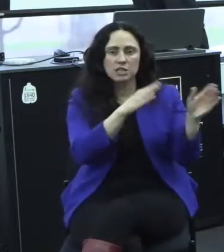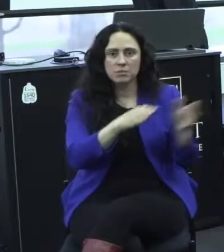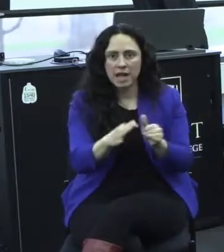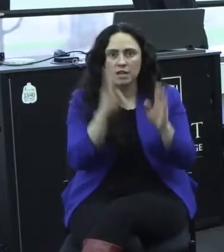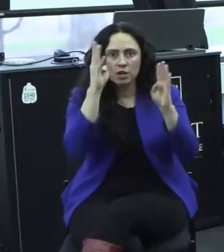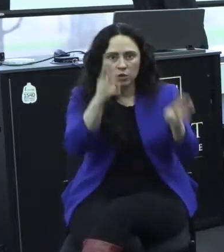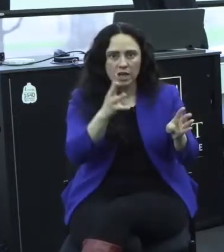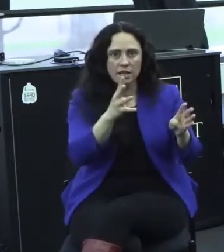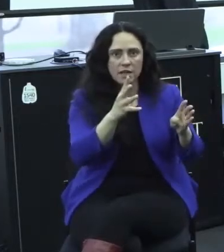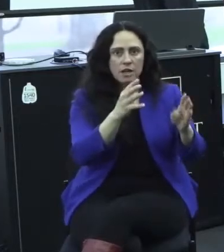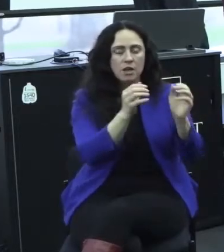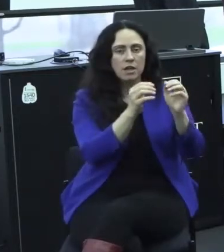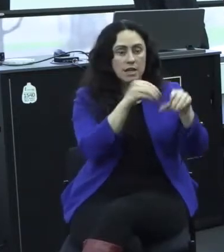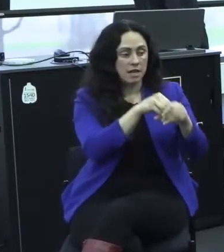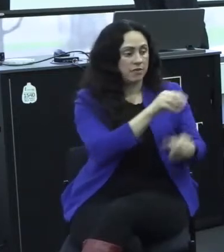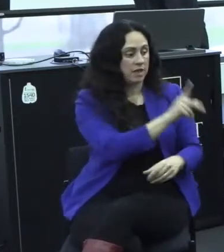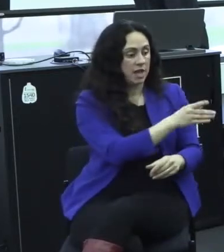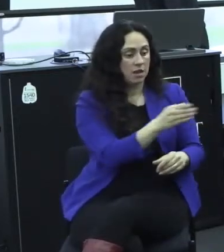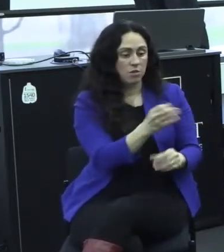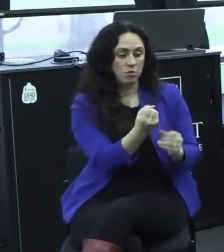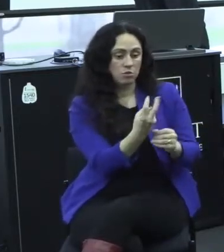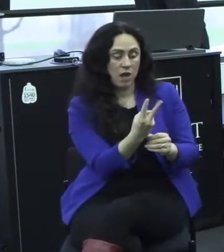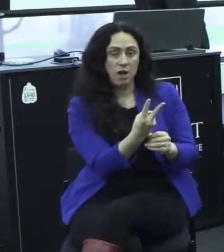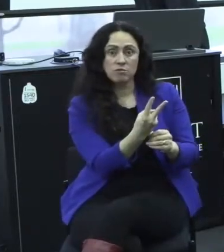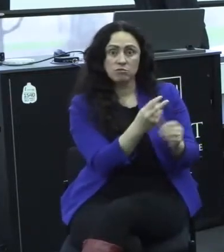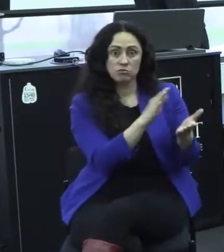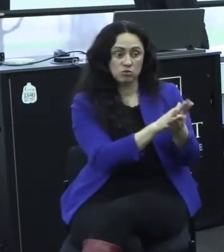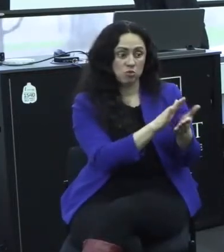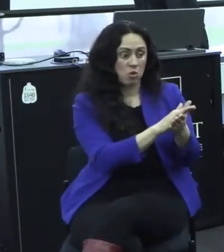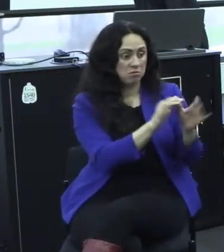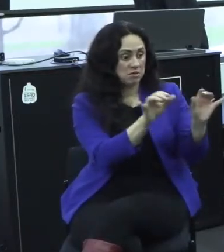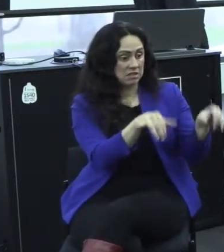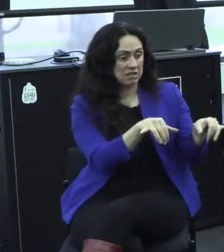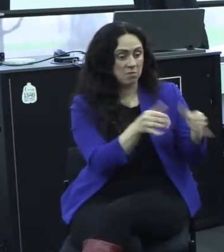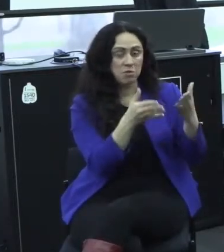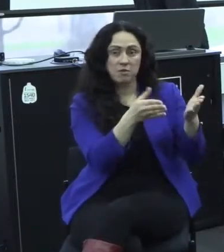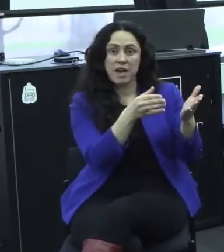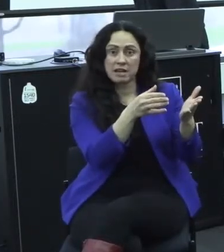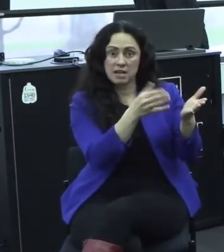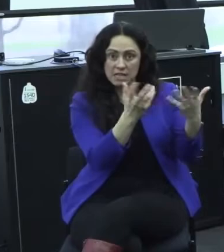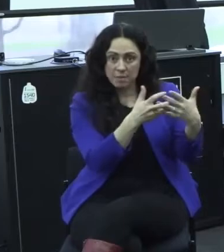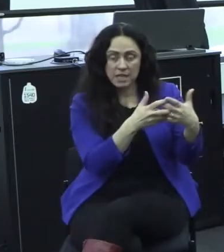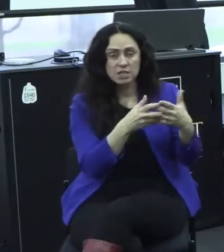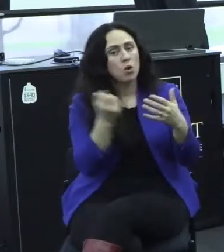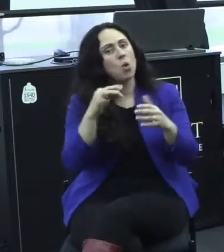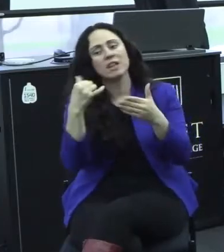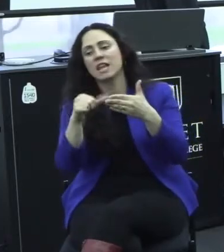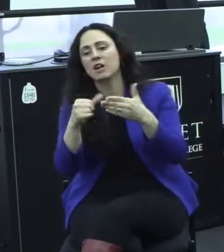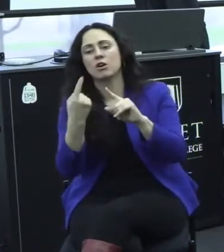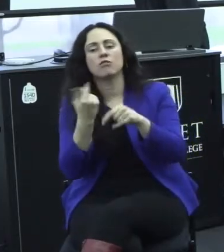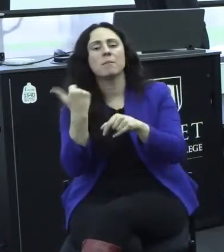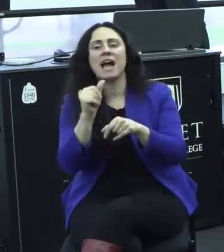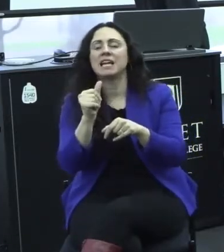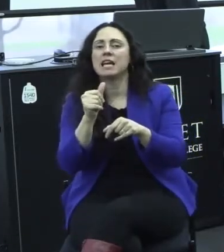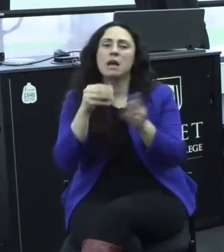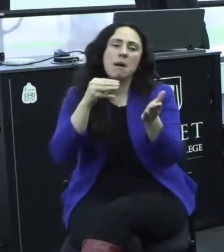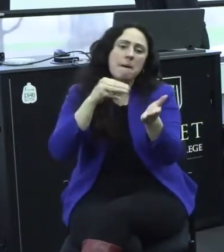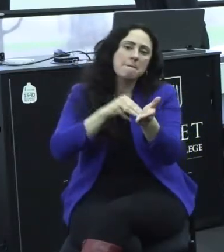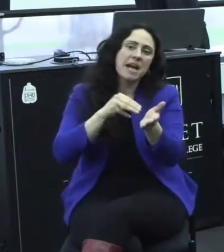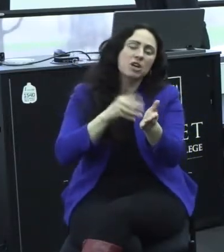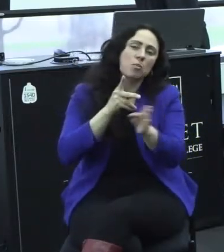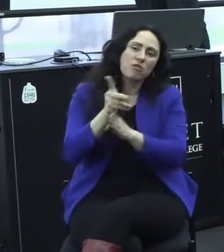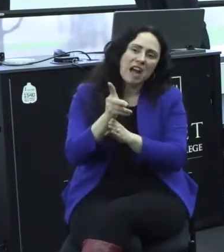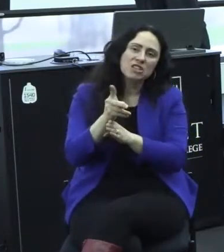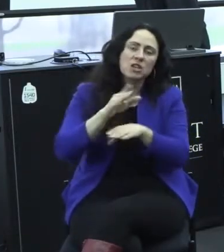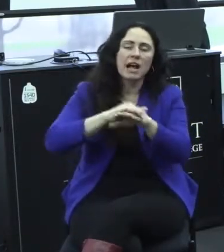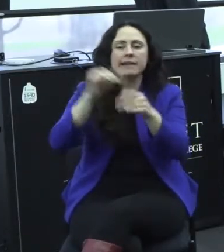K through 12 system to provide those accommodations. We can provide a letter from any medical professional on letterhead typed.